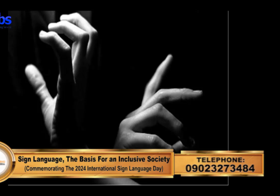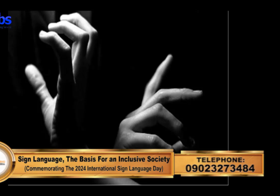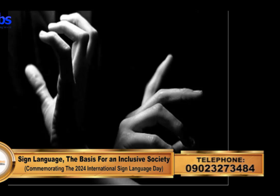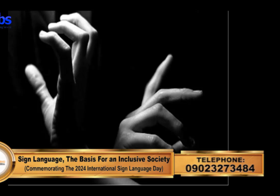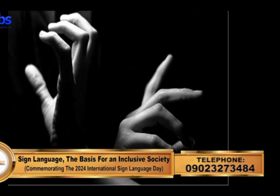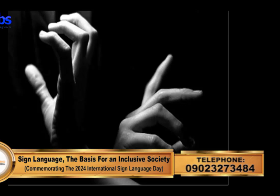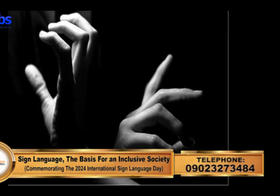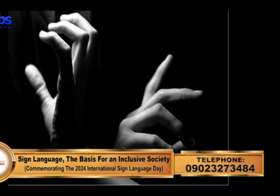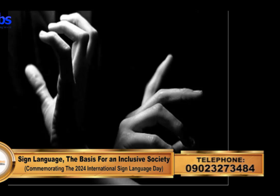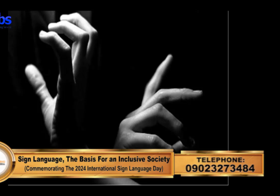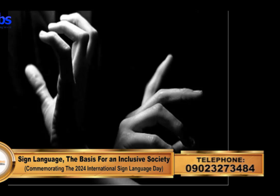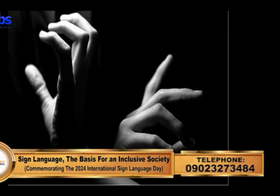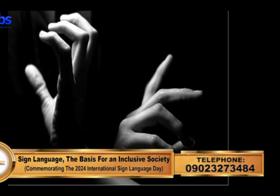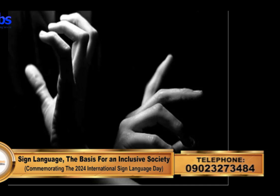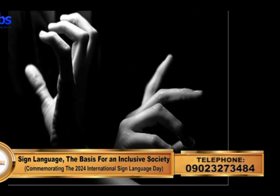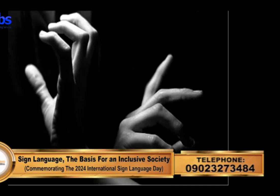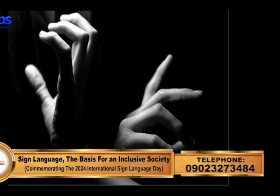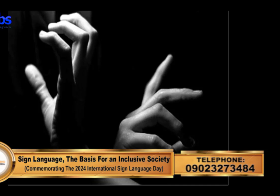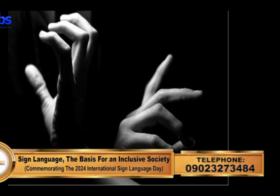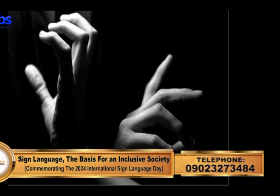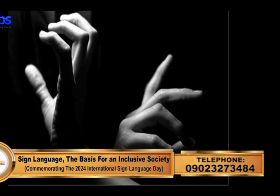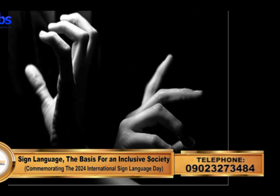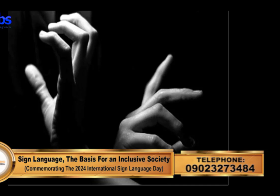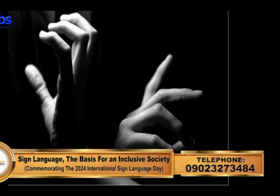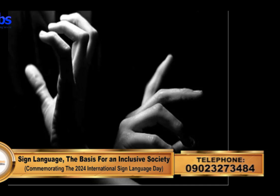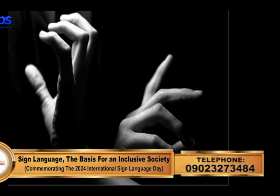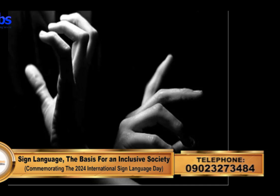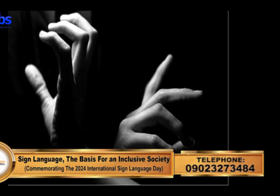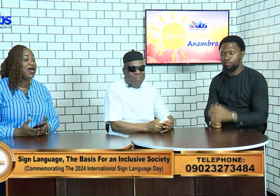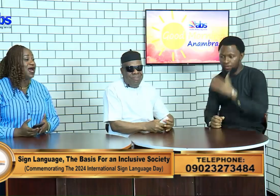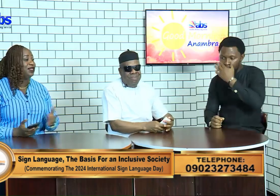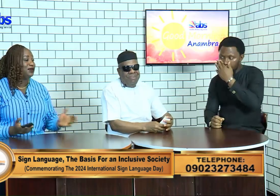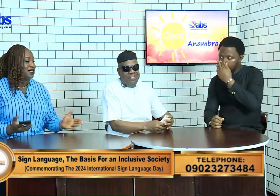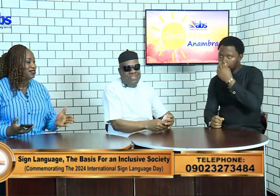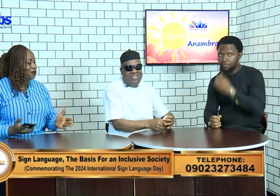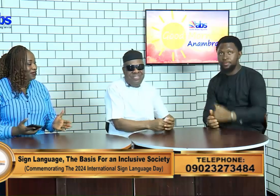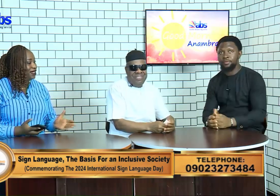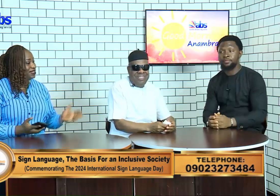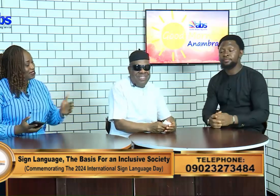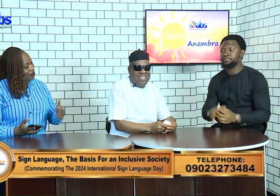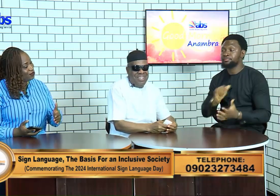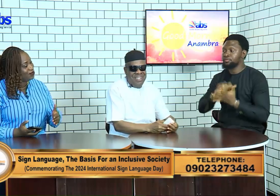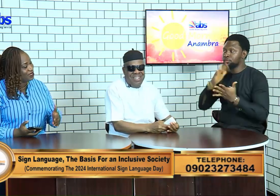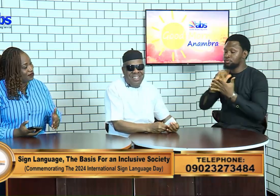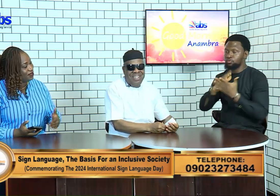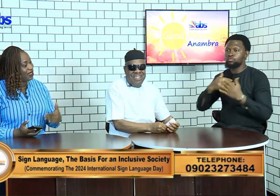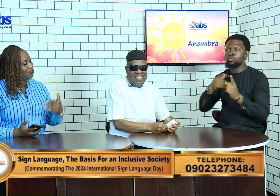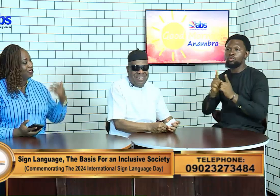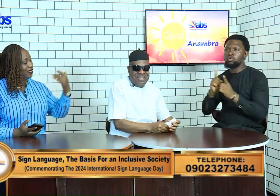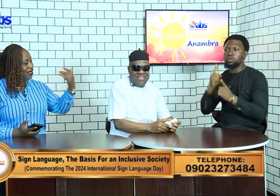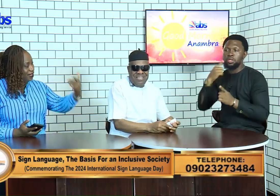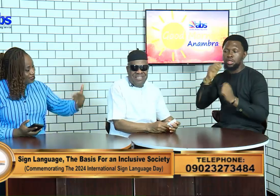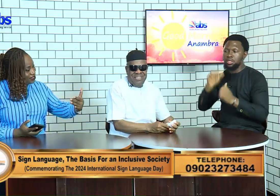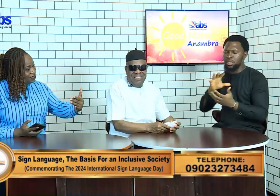other people follow us. And I'm so impressed with this explanation, because I didn't know that someone that is also deaf can